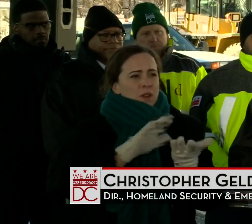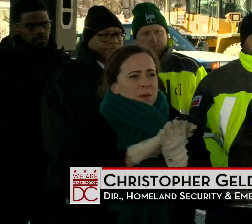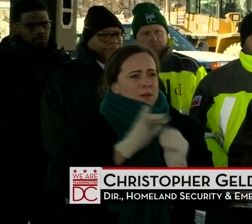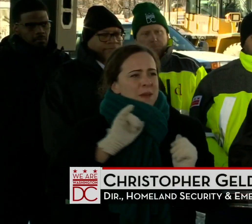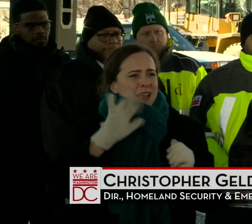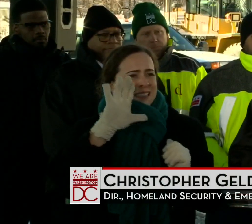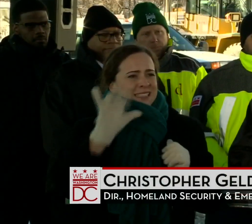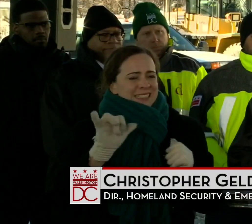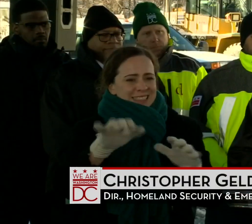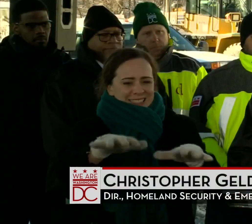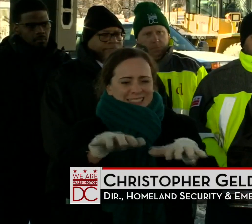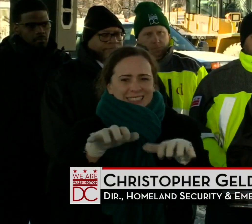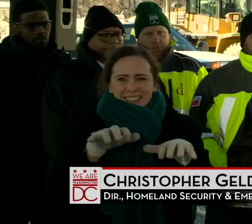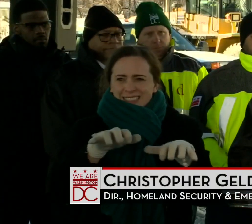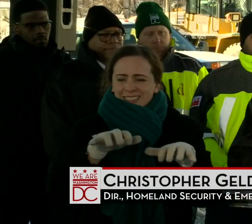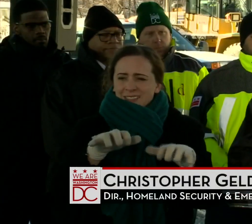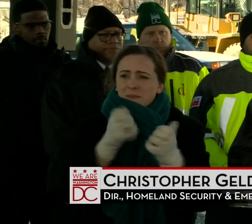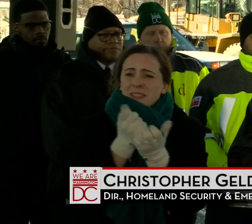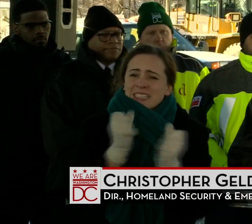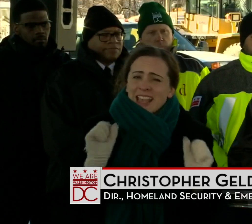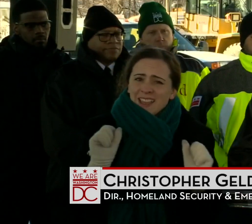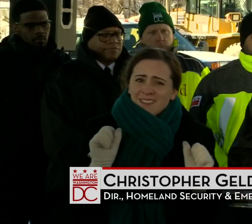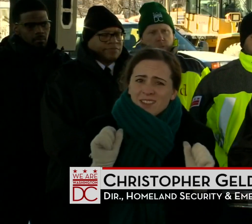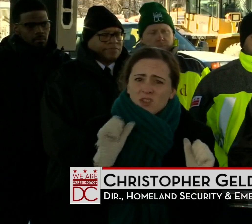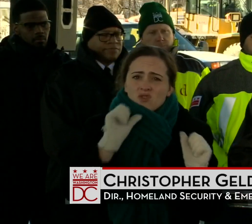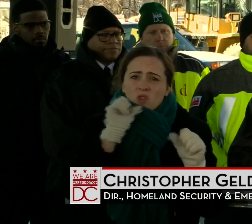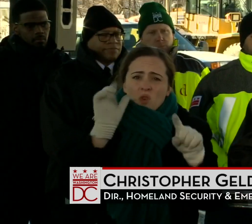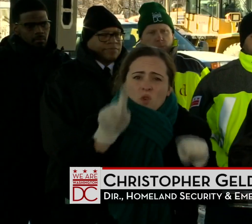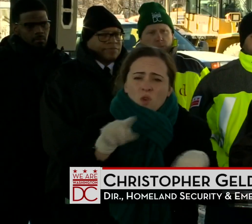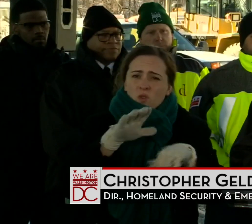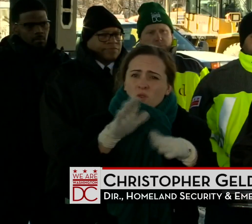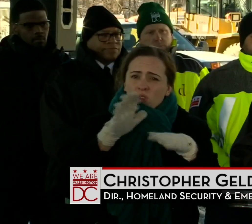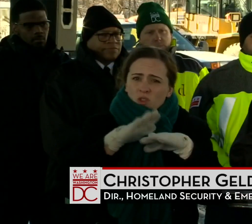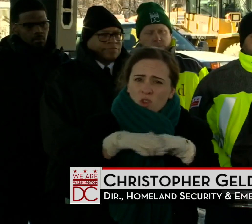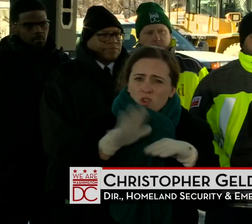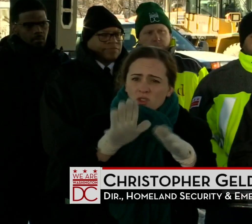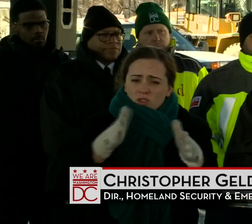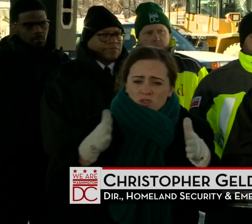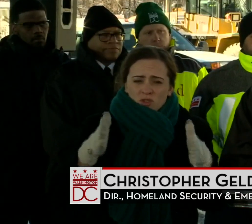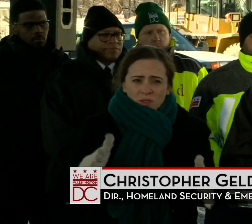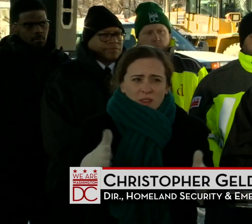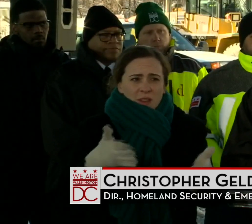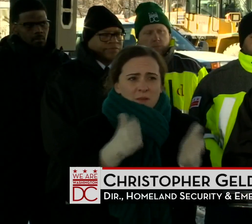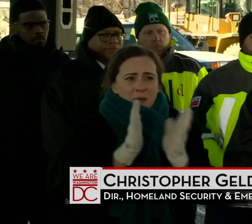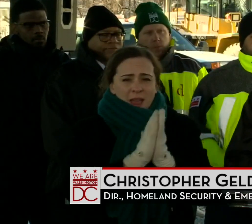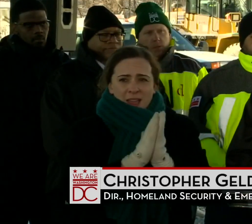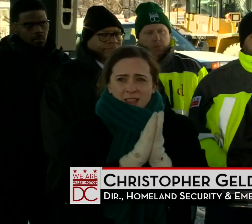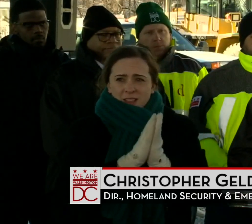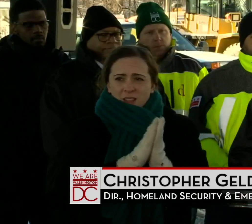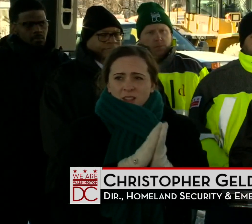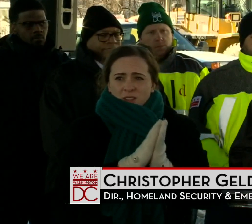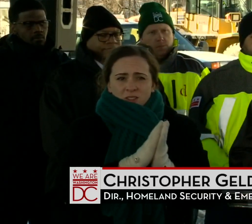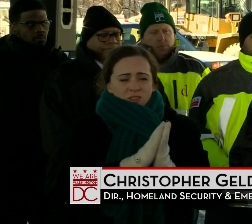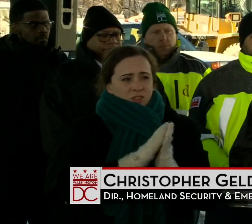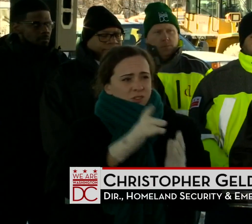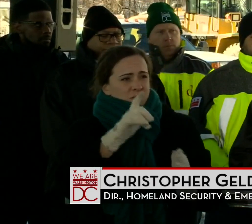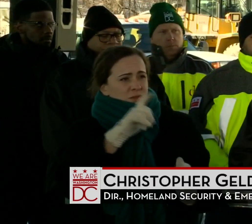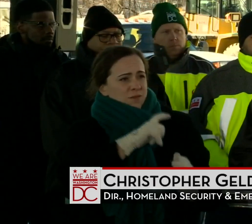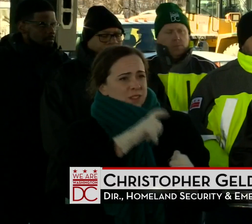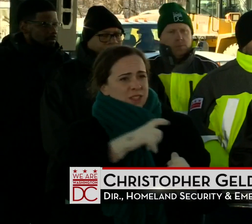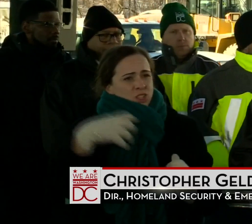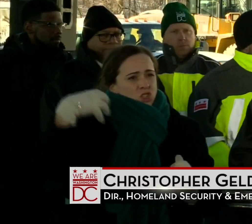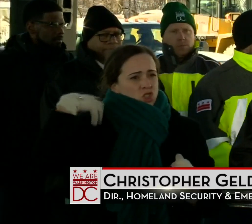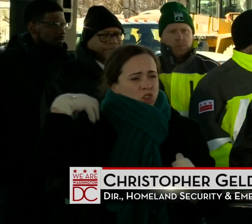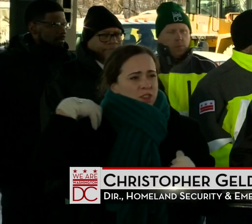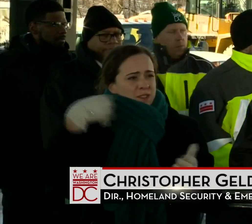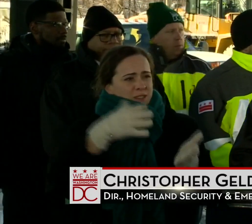icy. Please be safe. Please stay off the streets. To that end, I'm going to ask the Chief Lanier to come up here and talk about